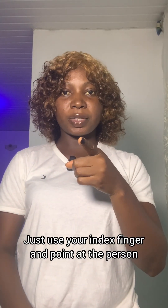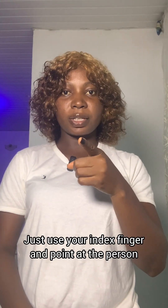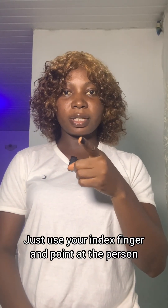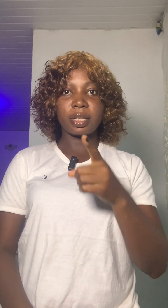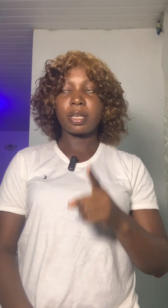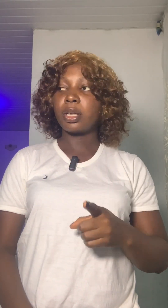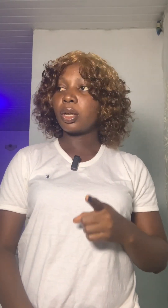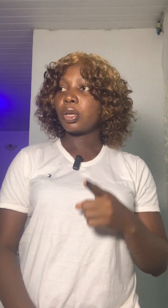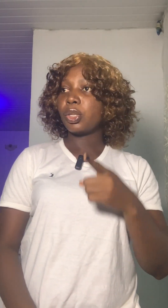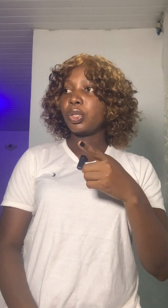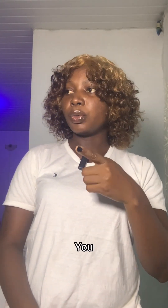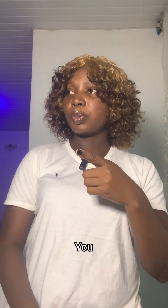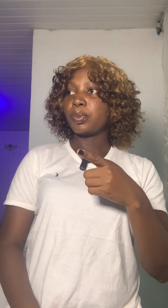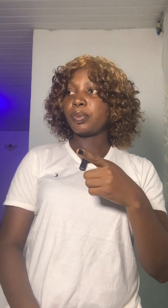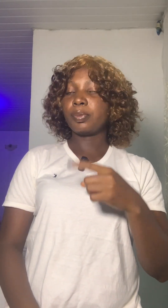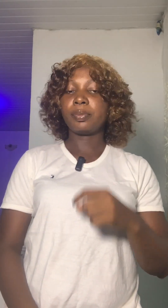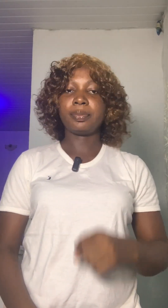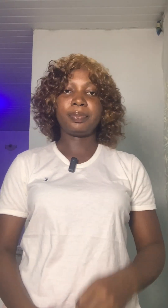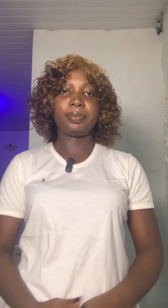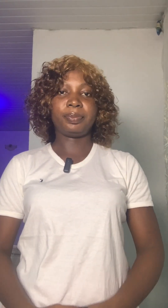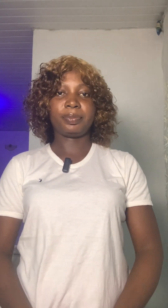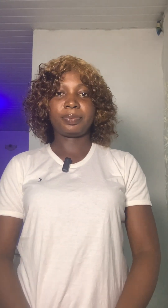person. You.